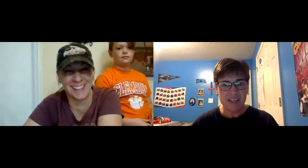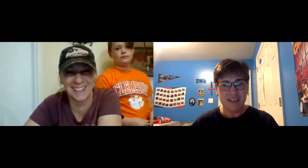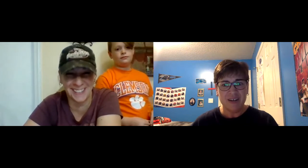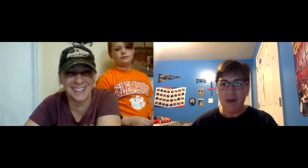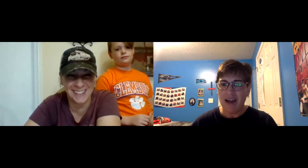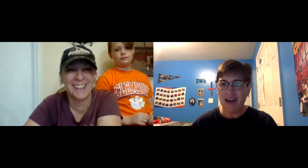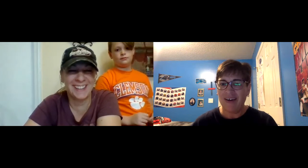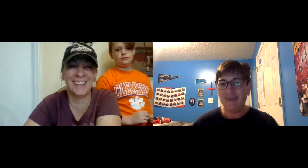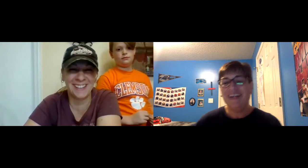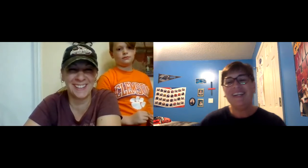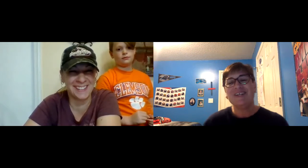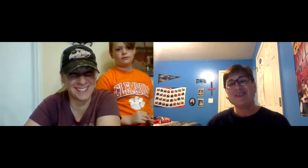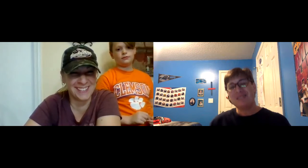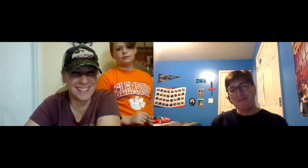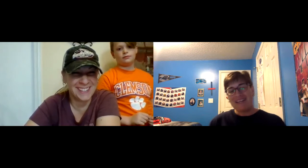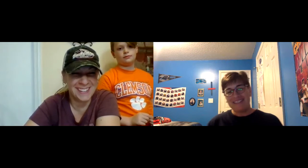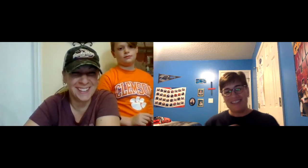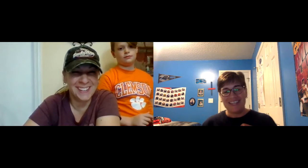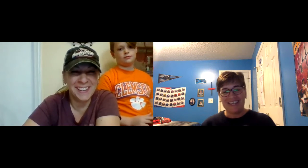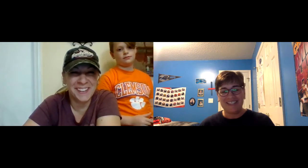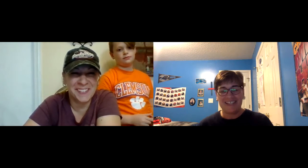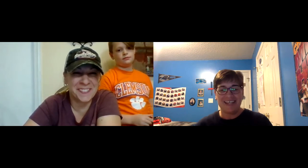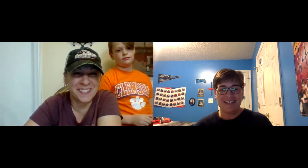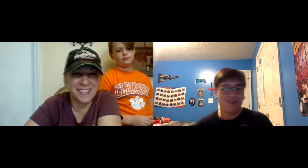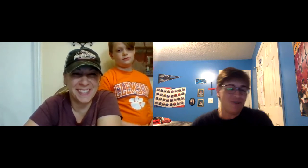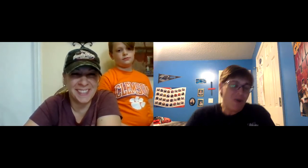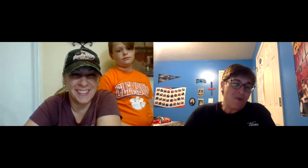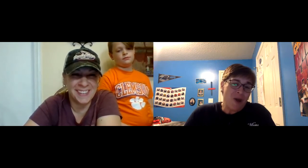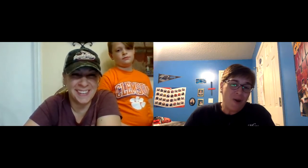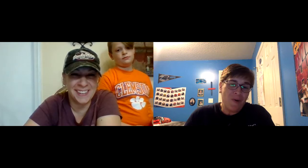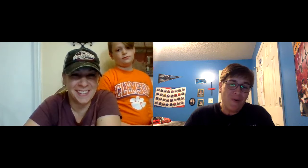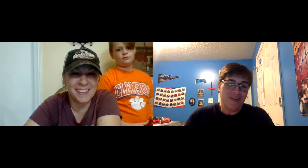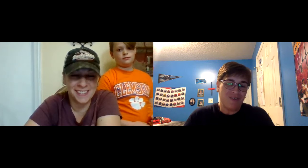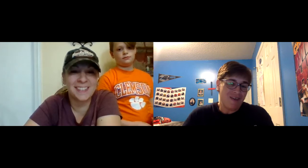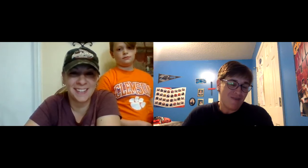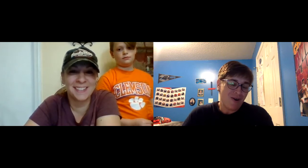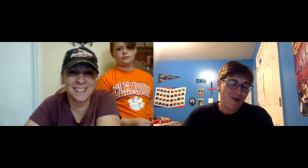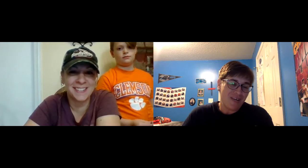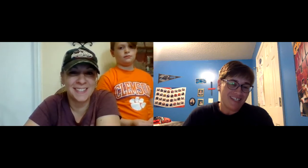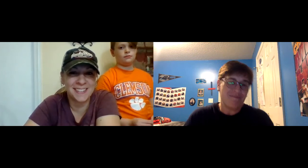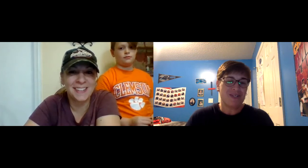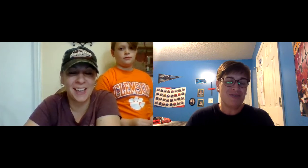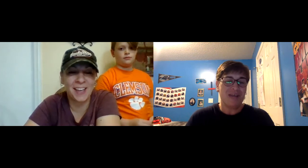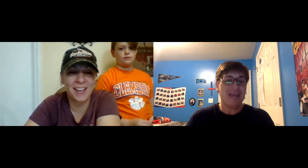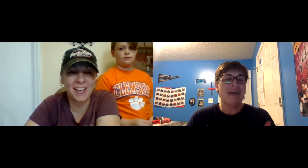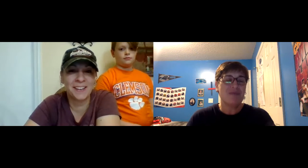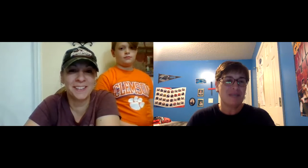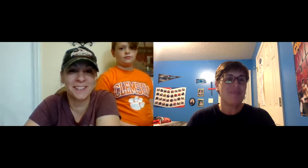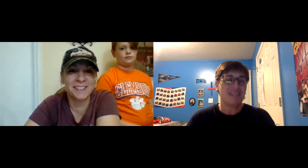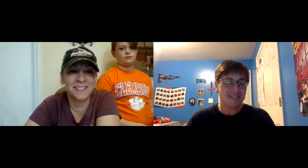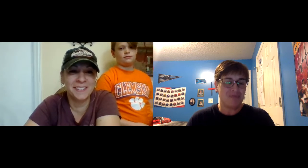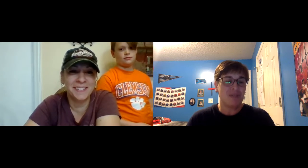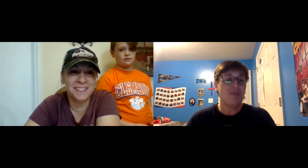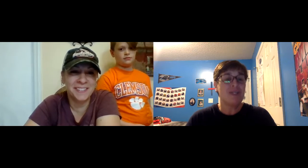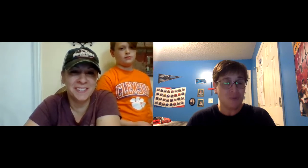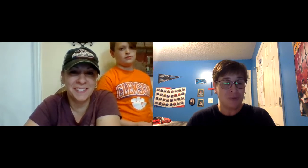really? Wow. So it's amazing the things that, you don't know if you've never heard it, but and that was something